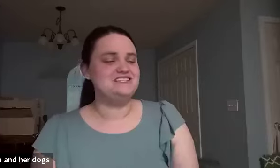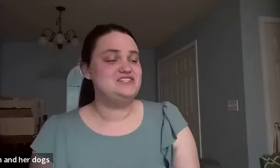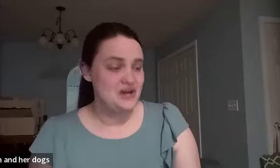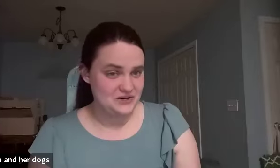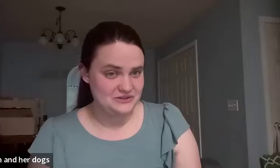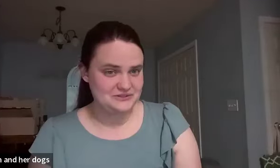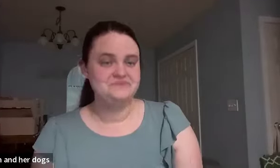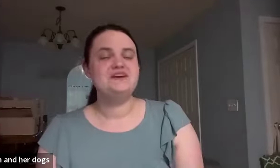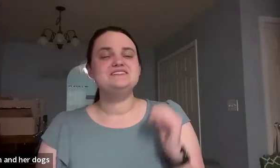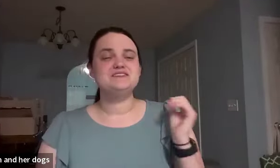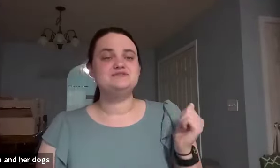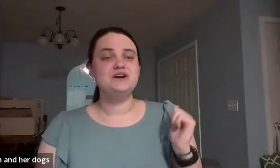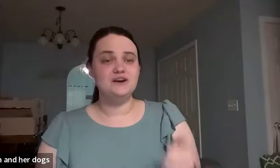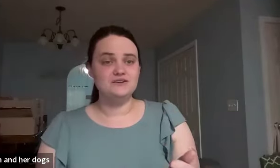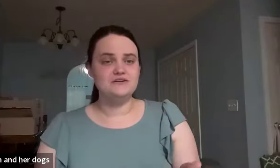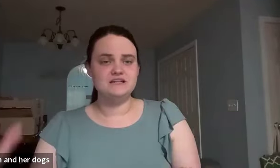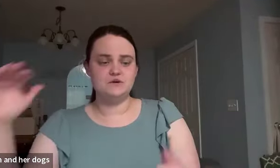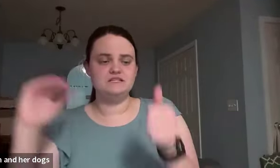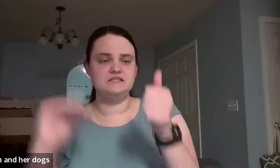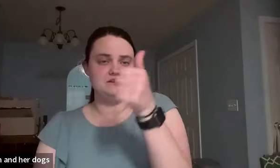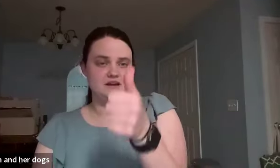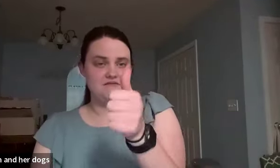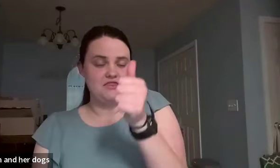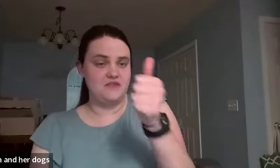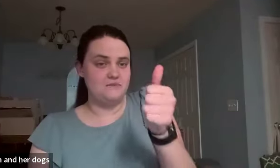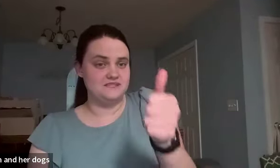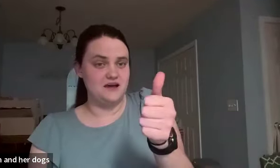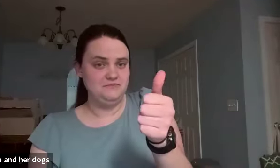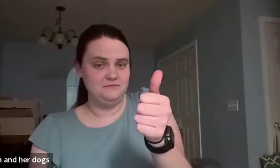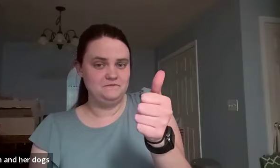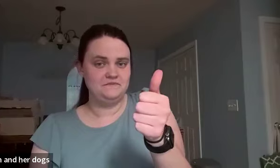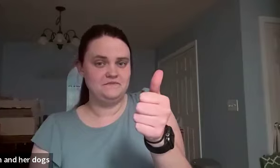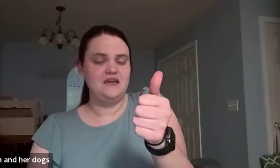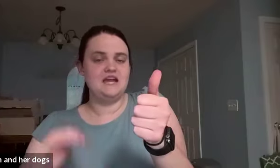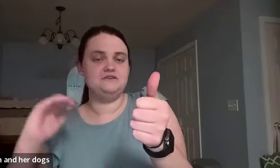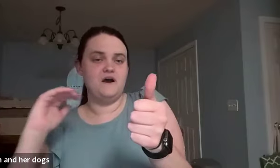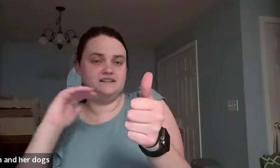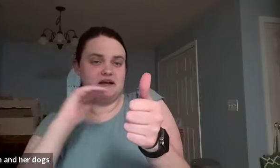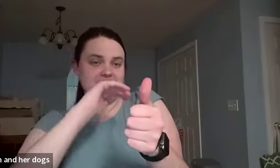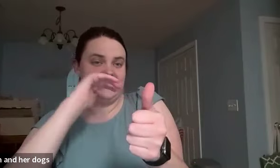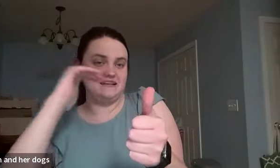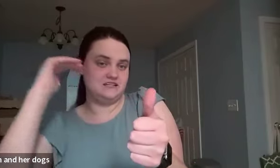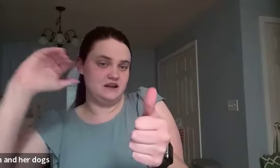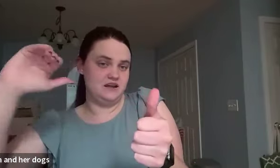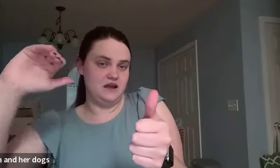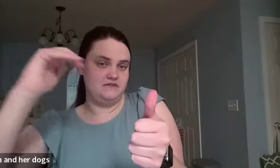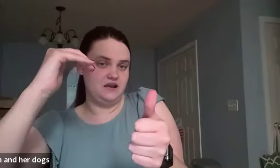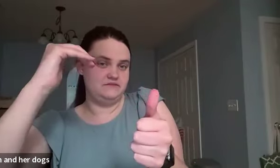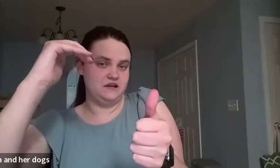is turtle. So turtle is going to be, you're gonna have a thumbs up, and your non-dominant hand is gonna kind of have a